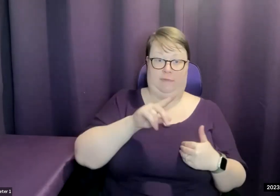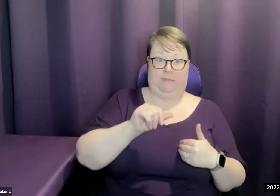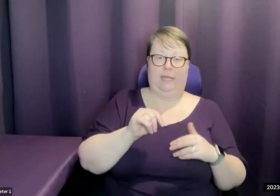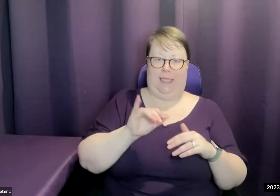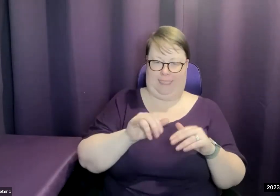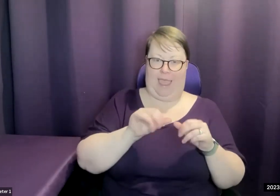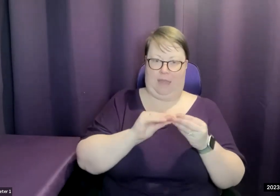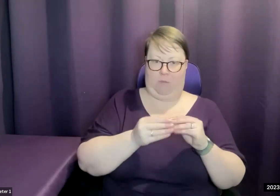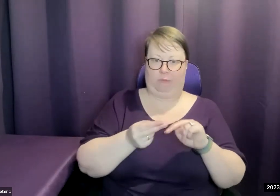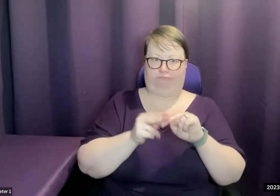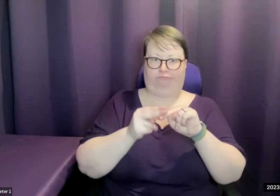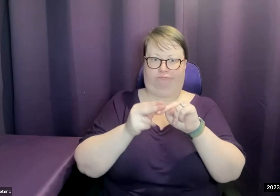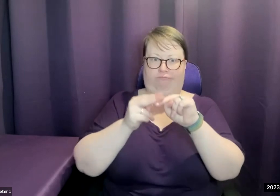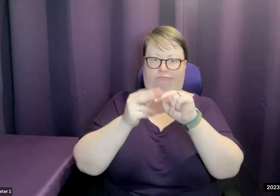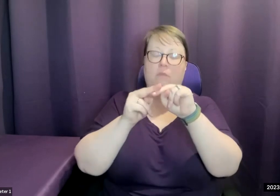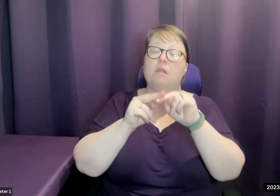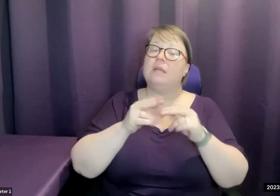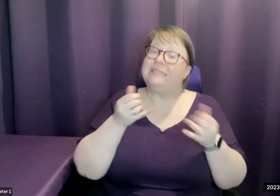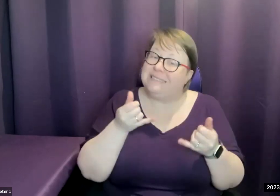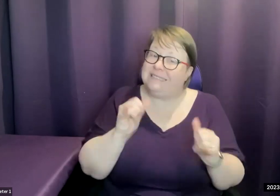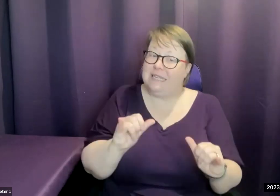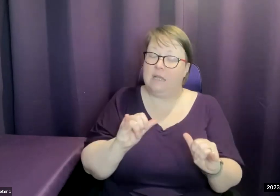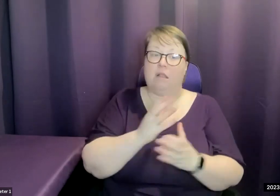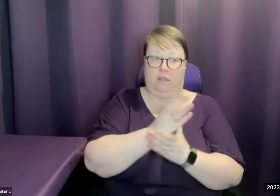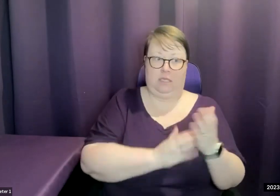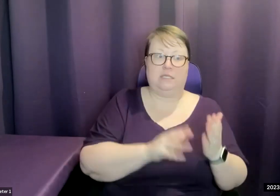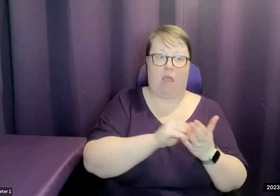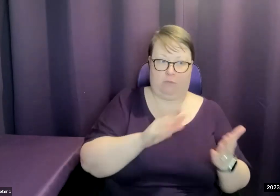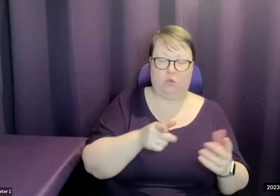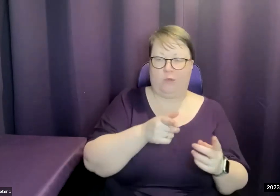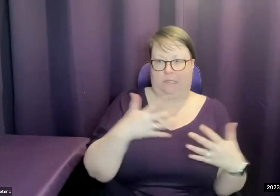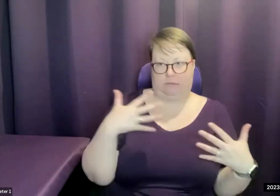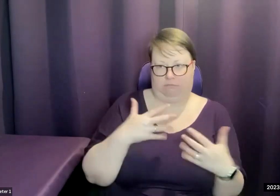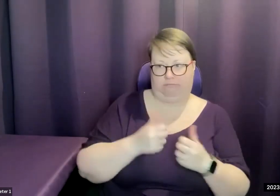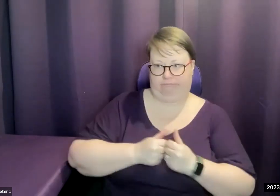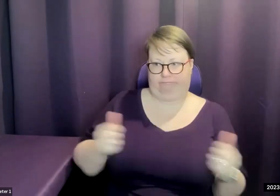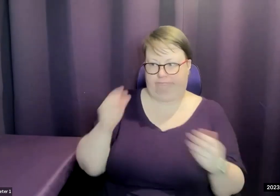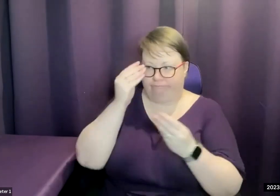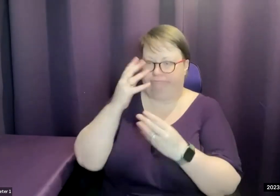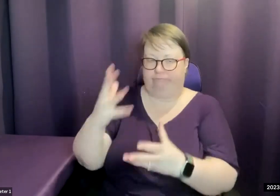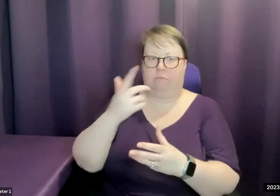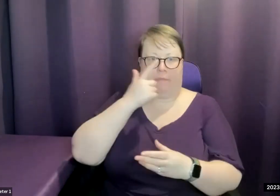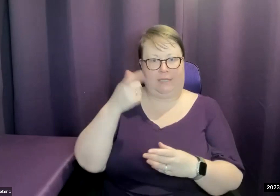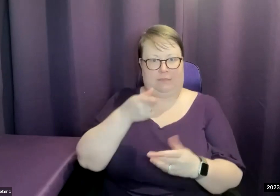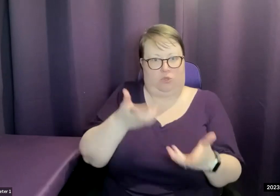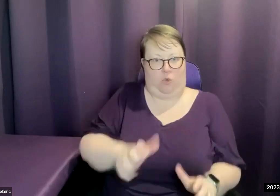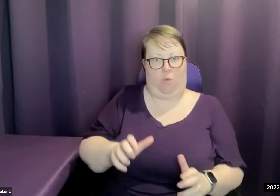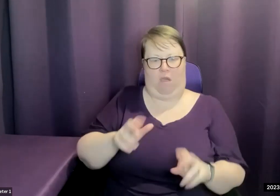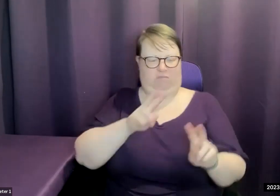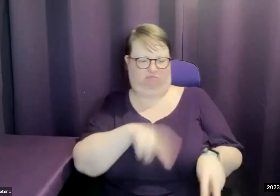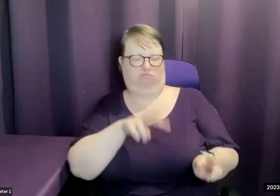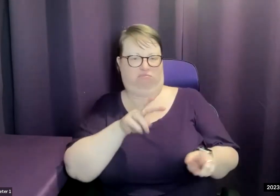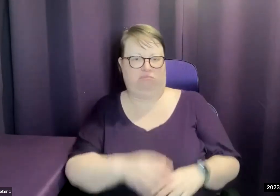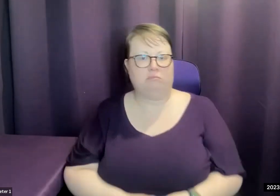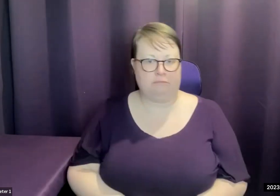still a population that is not disclosing due to fear of bias. We know that that leads us to the hypothesis that these numbers are underestimates